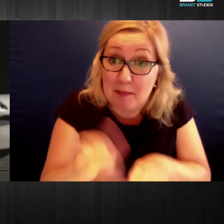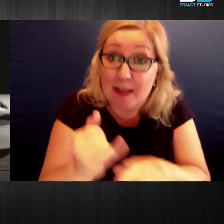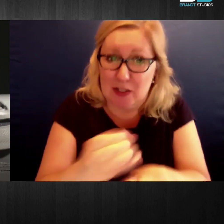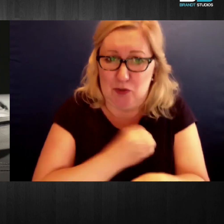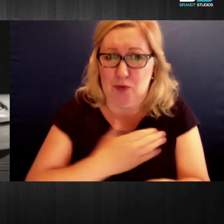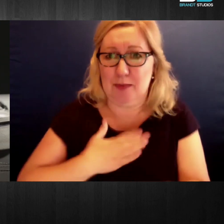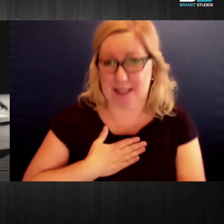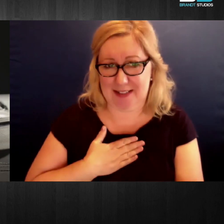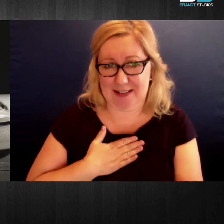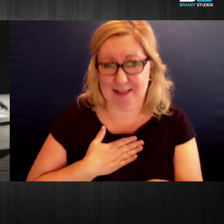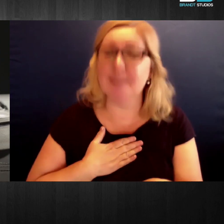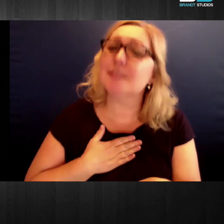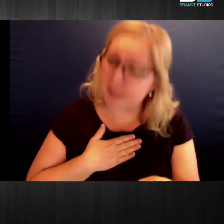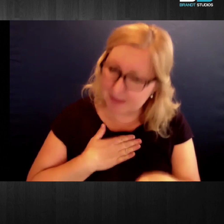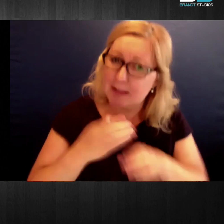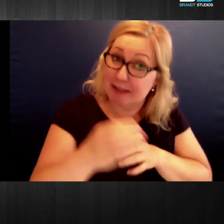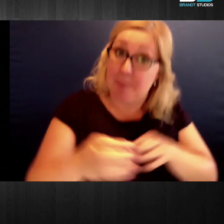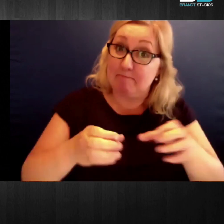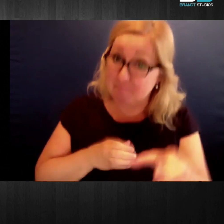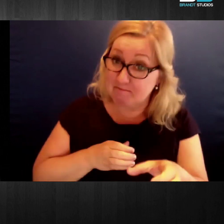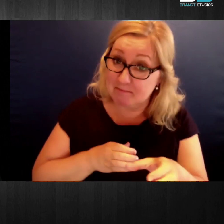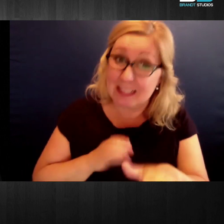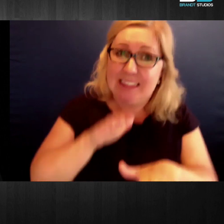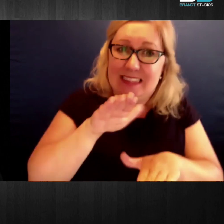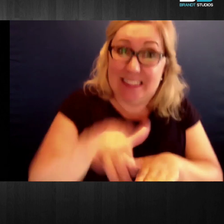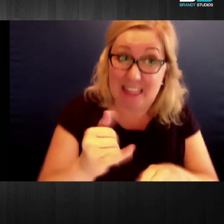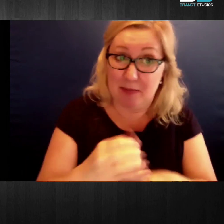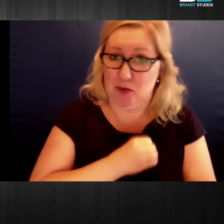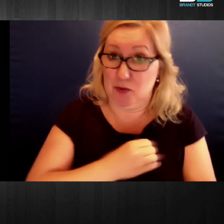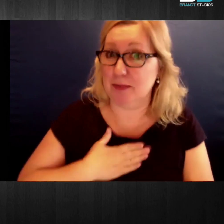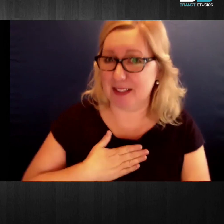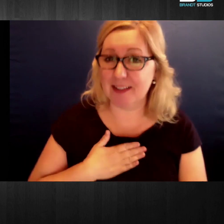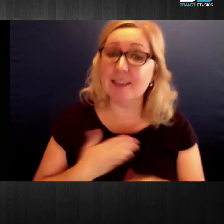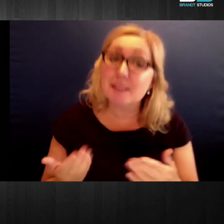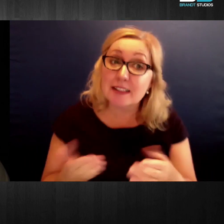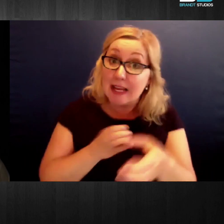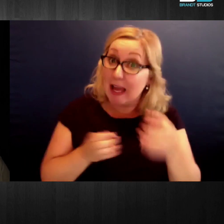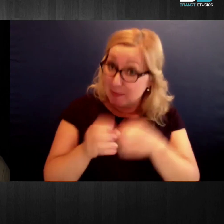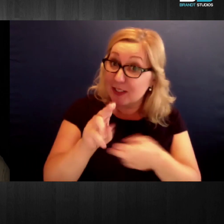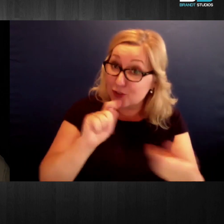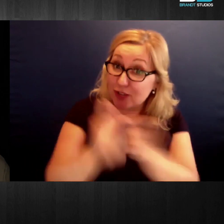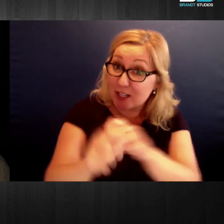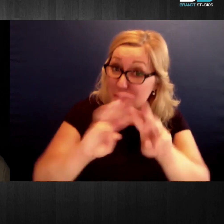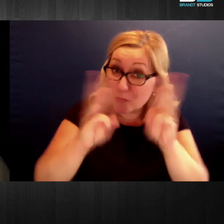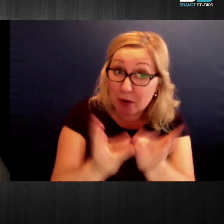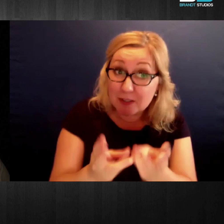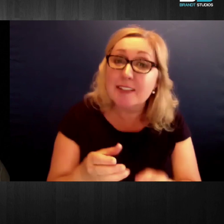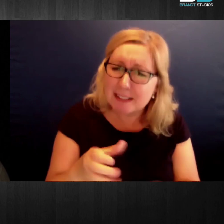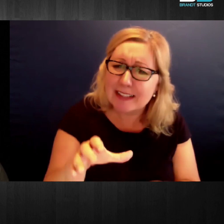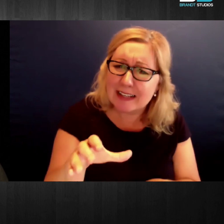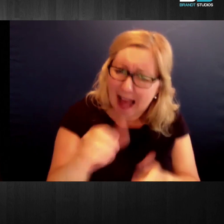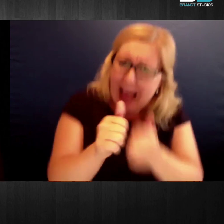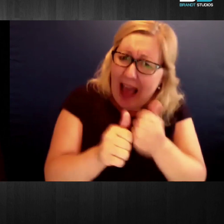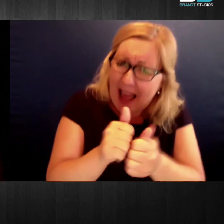Step into us. Empathy can change the world. Take action. Put yourself in somebody else's